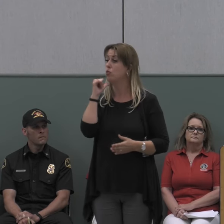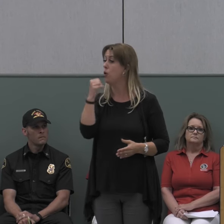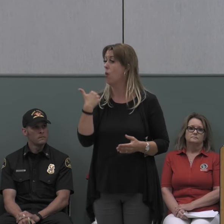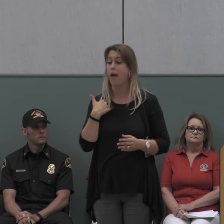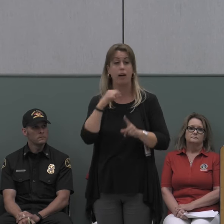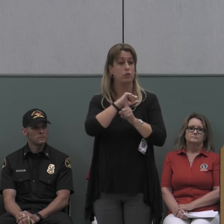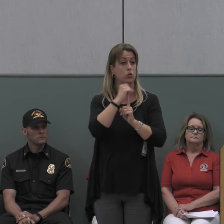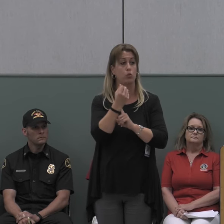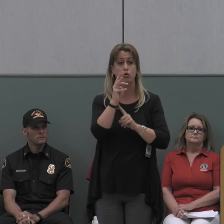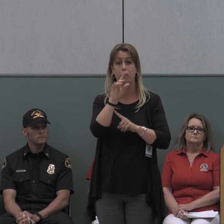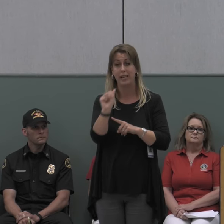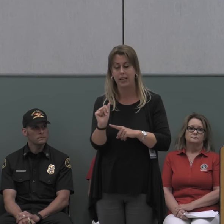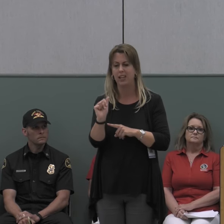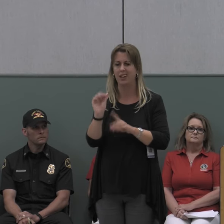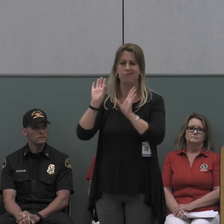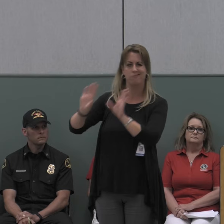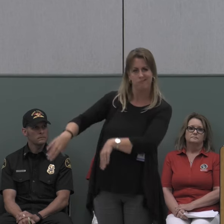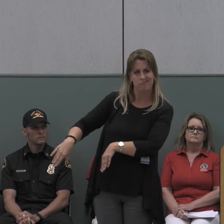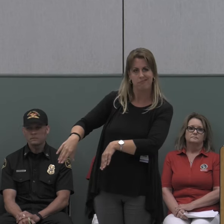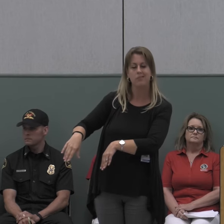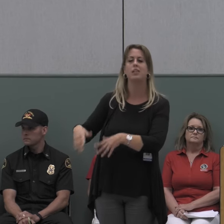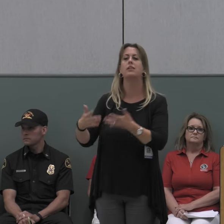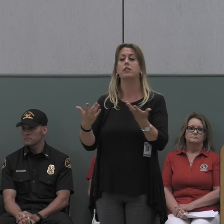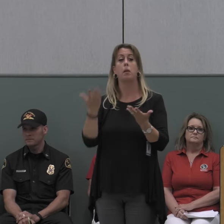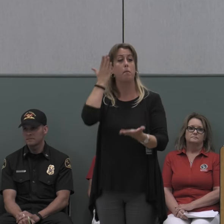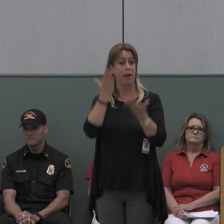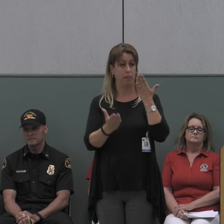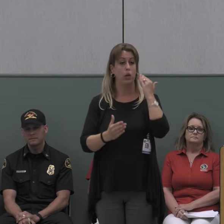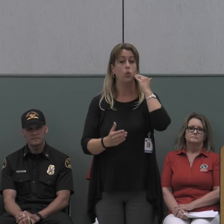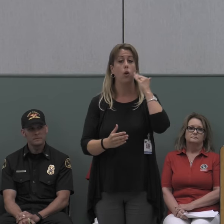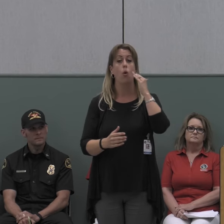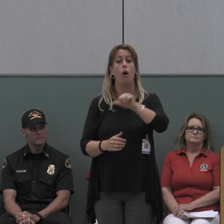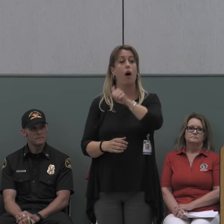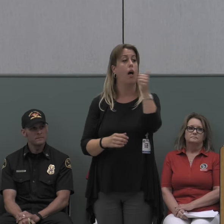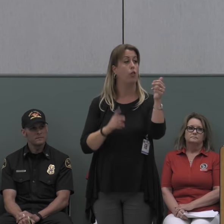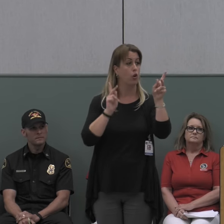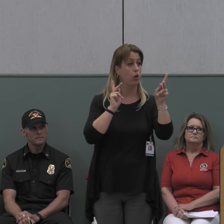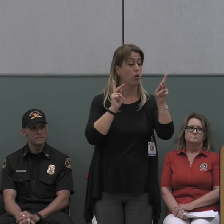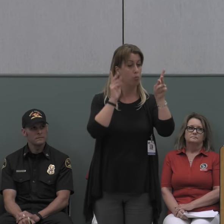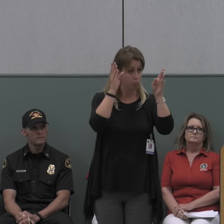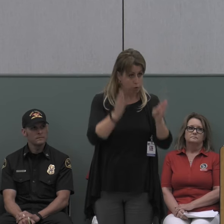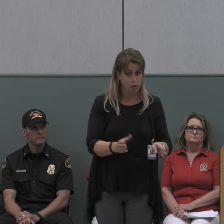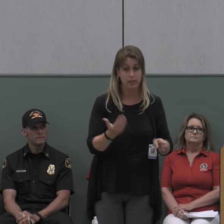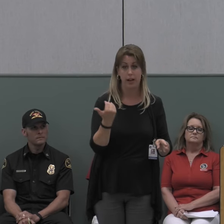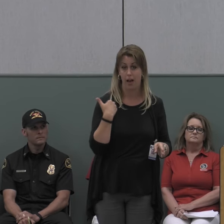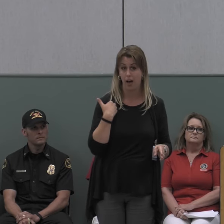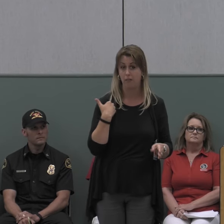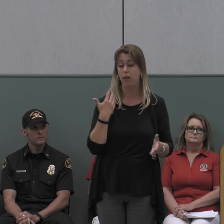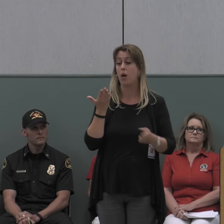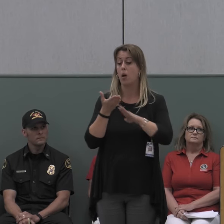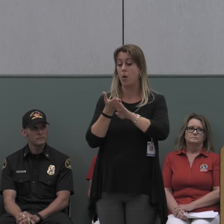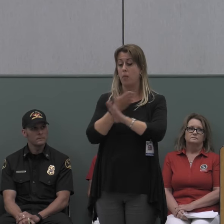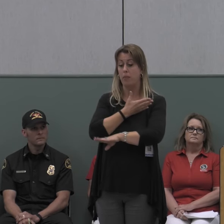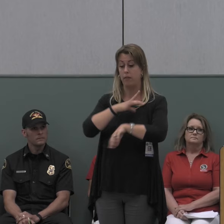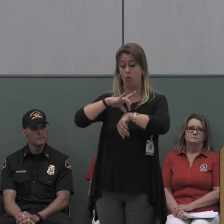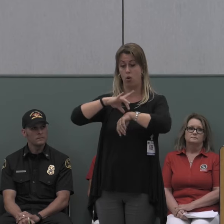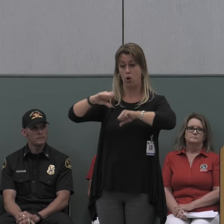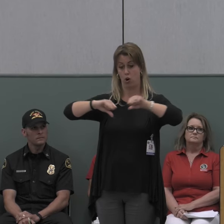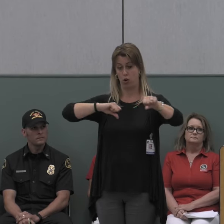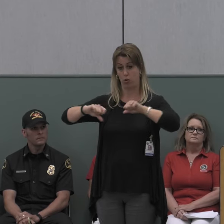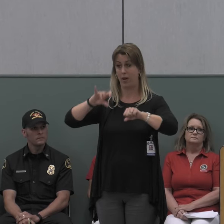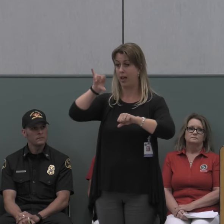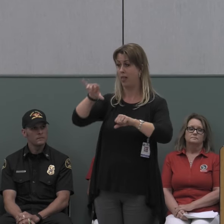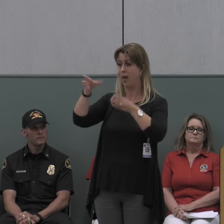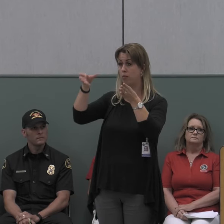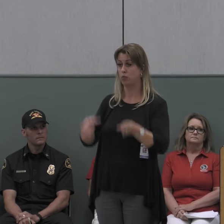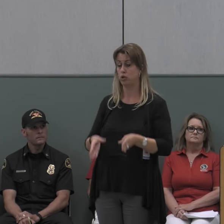don't want to be bothered with that, you probably know someone who does. Before the earthquake, it was that person walking around looking at their phone all the time, and you thought,